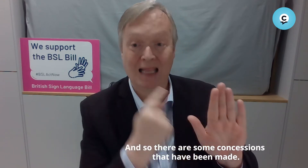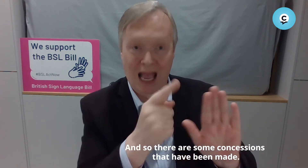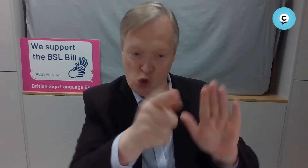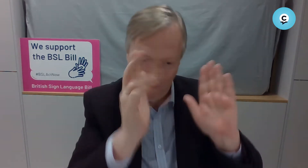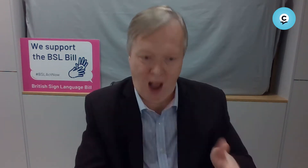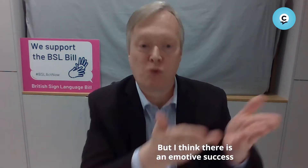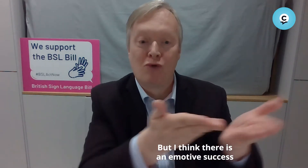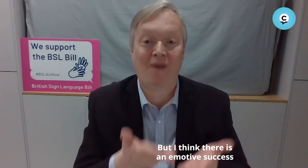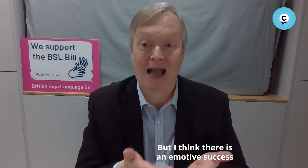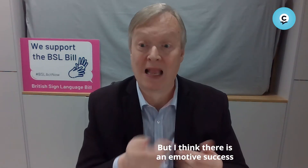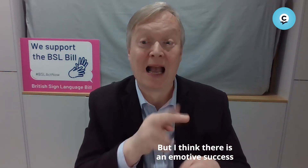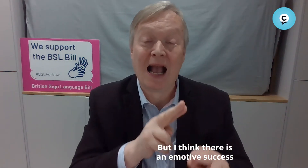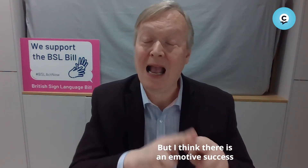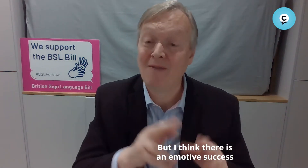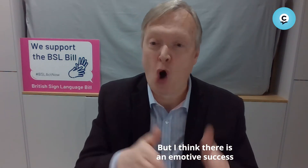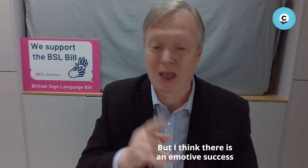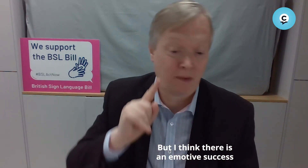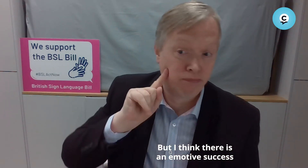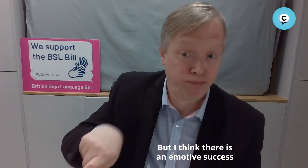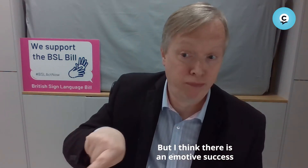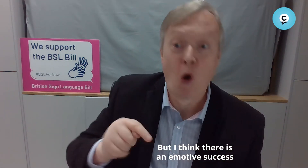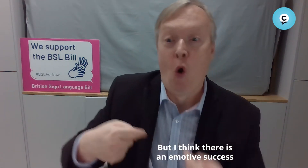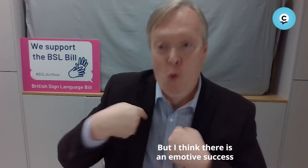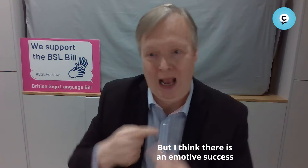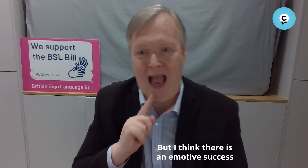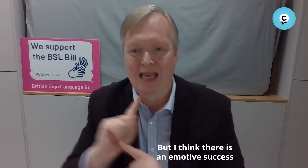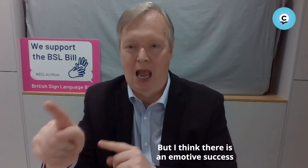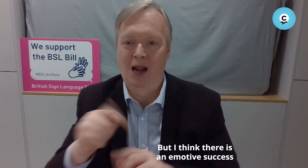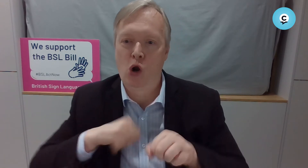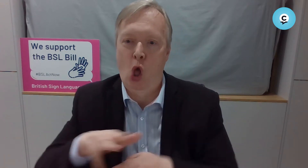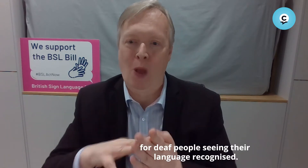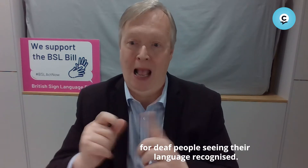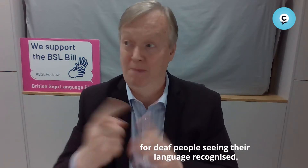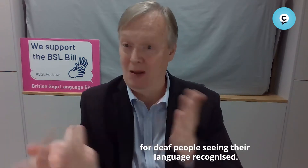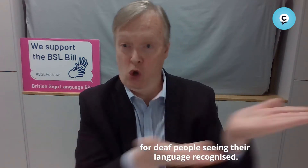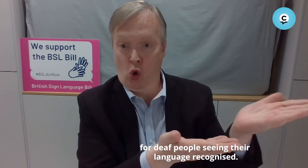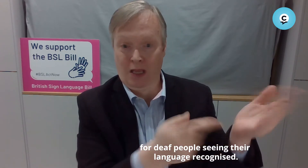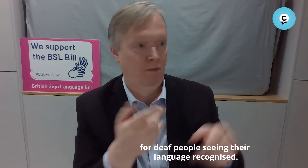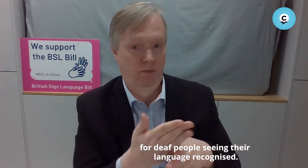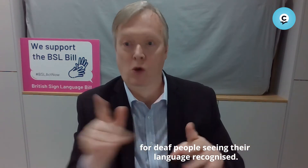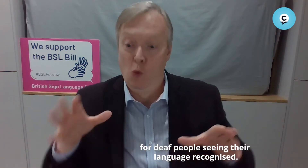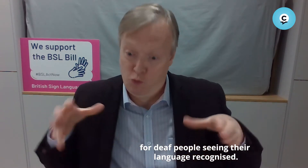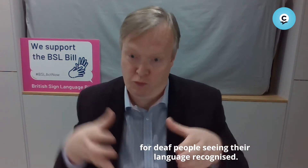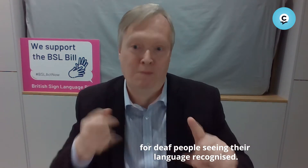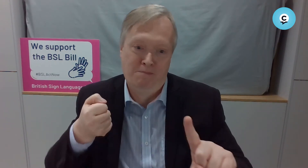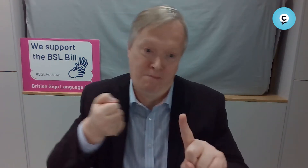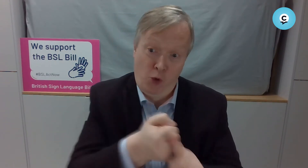made, but I think there is an emotive success for deaf people seeing their language recognised. There